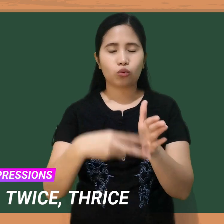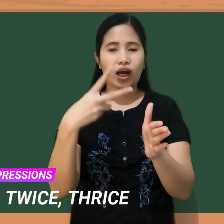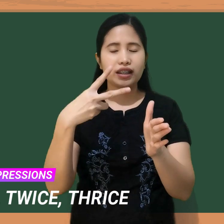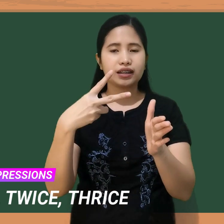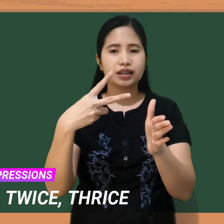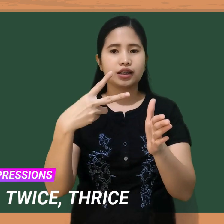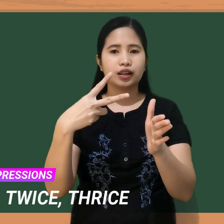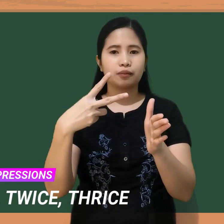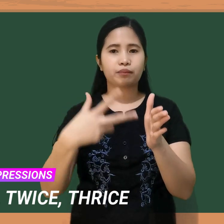twice,